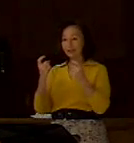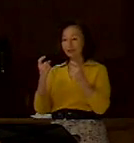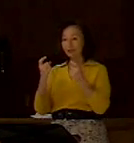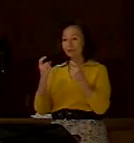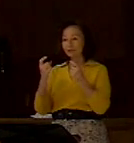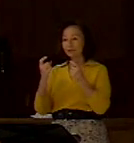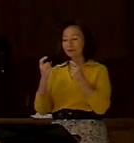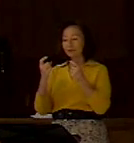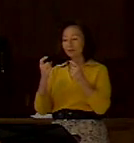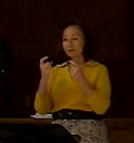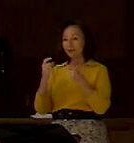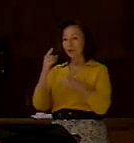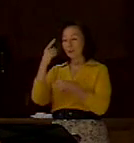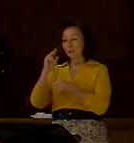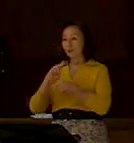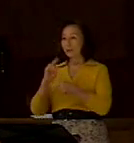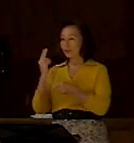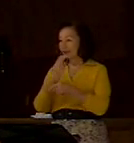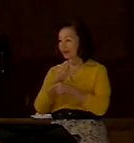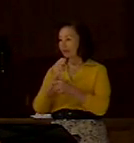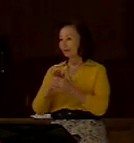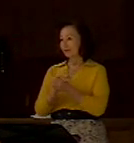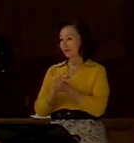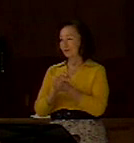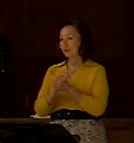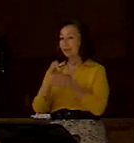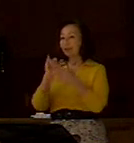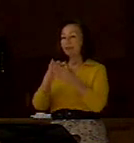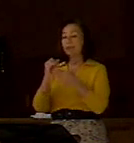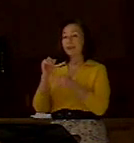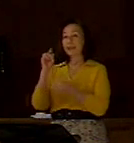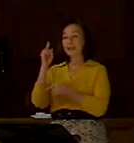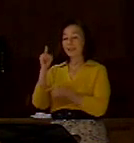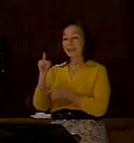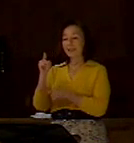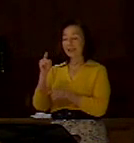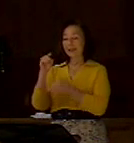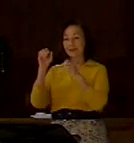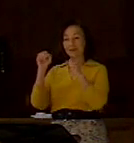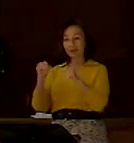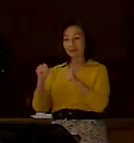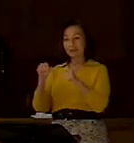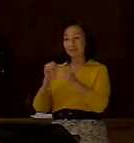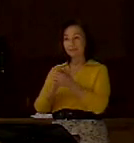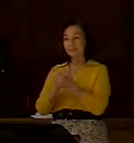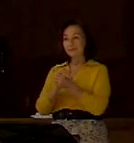be sin for us, so that he might, get this,